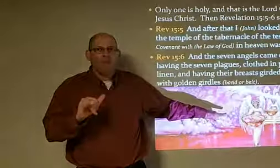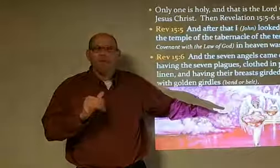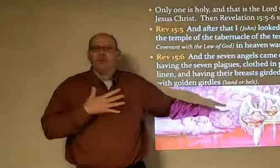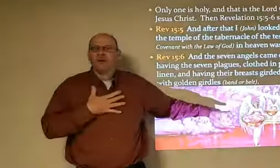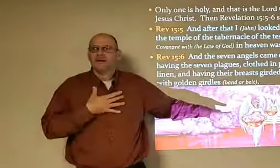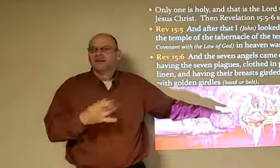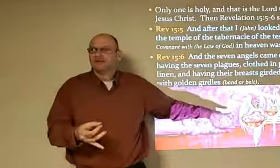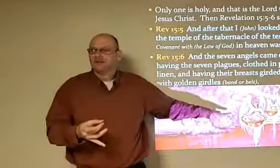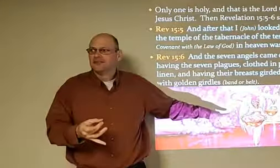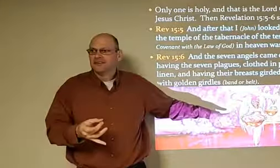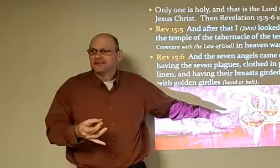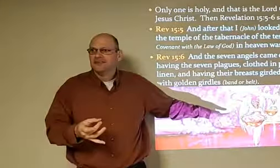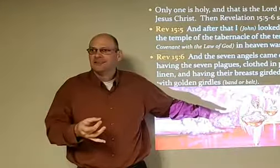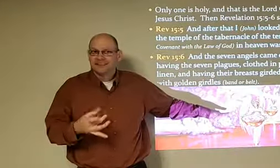Jesus will have the same thing. It's interesting.